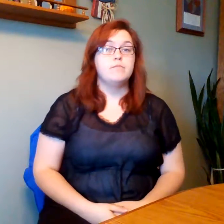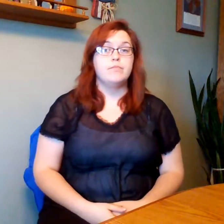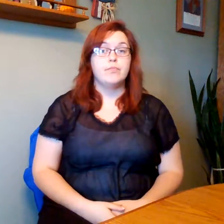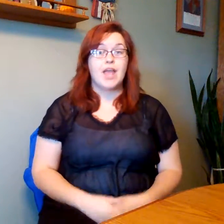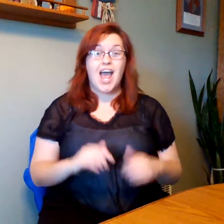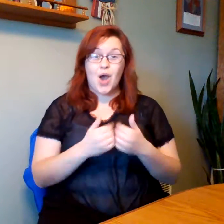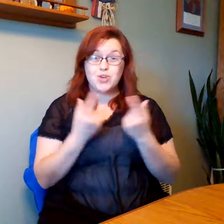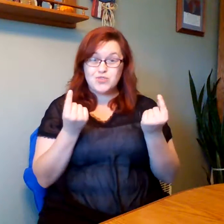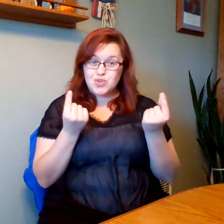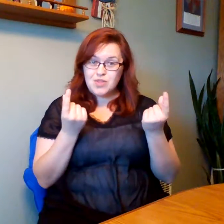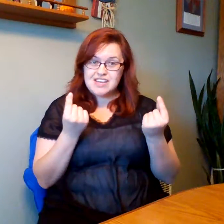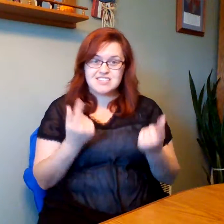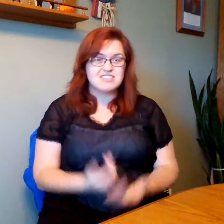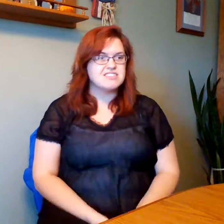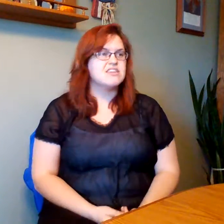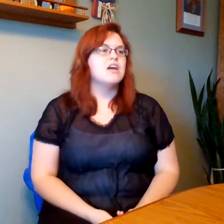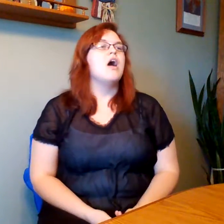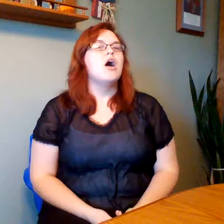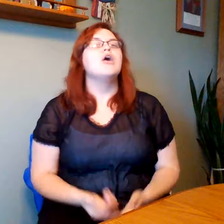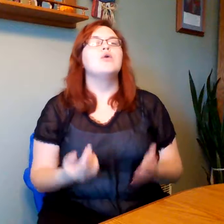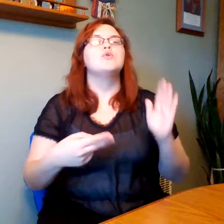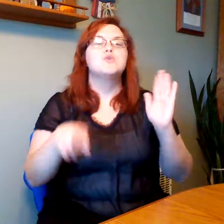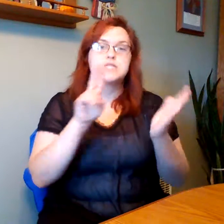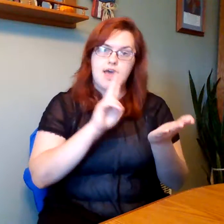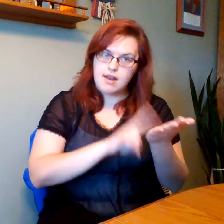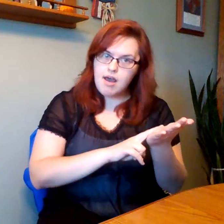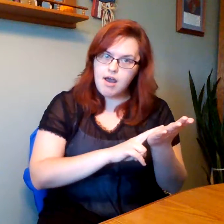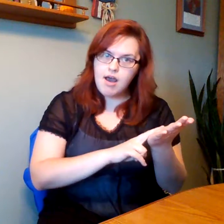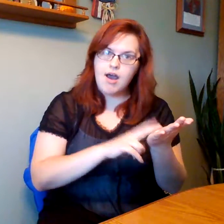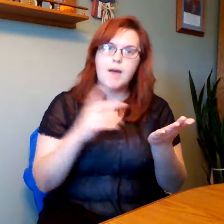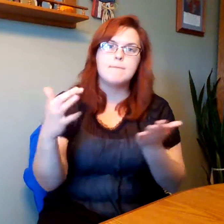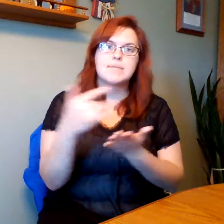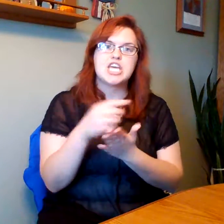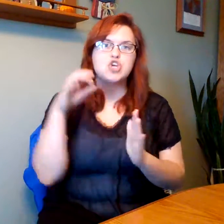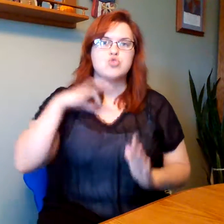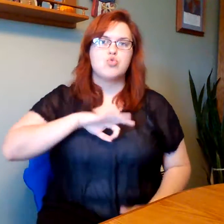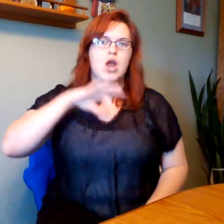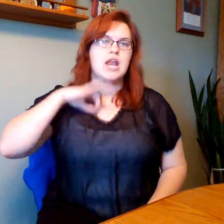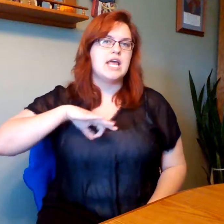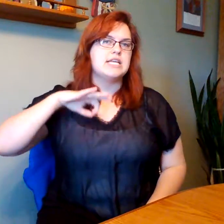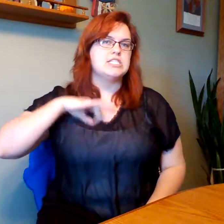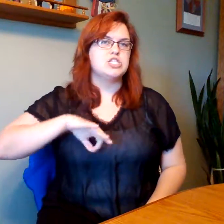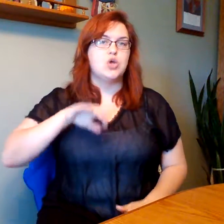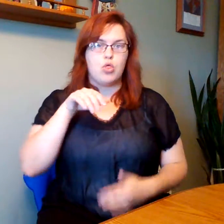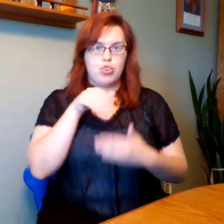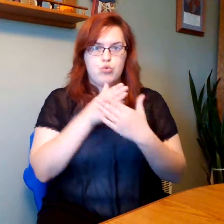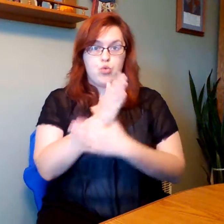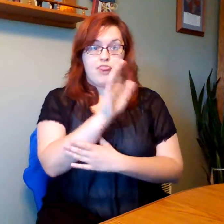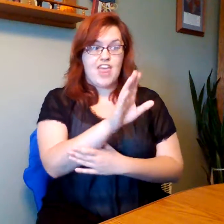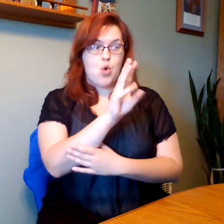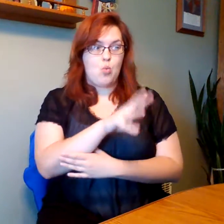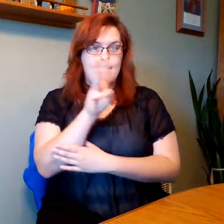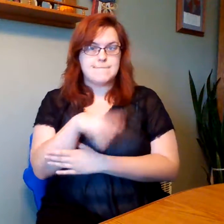up, and you get your credits through the Research Participation Program website. The URL for that is on your